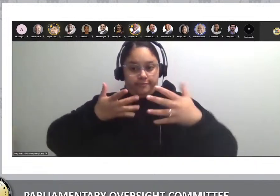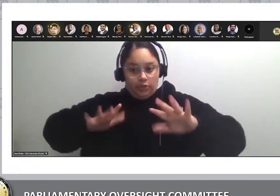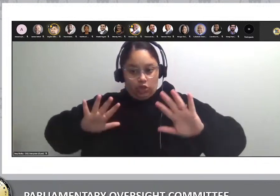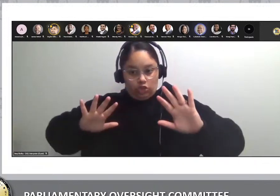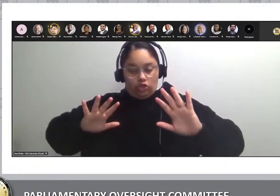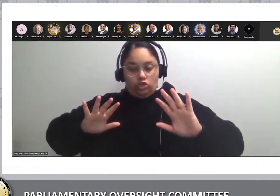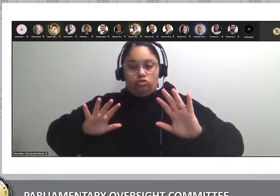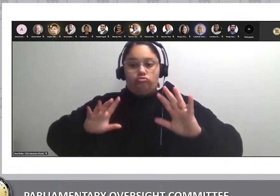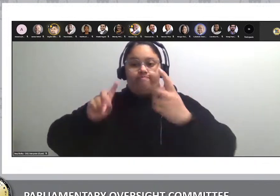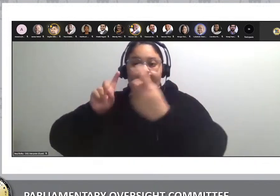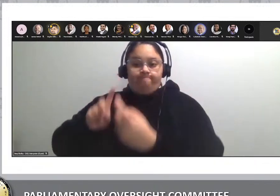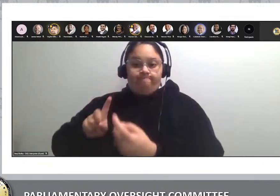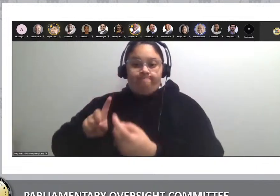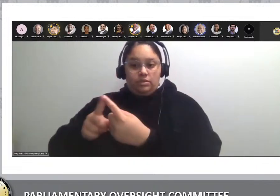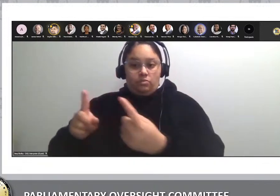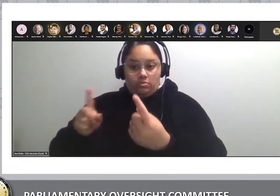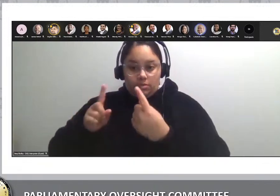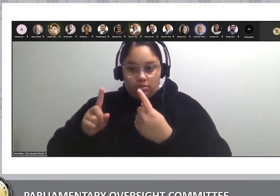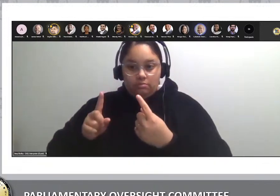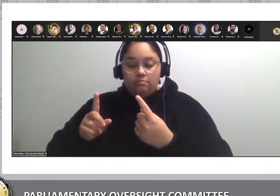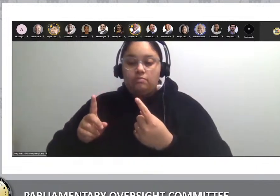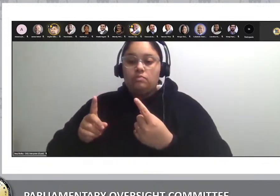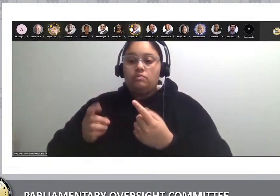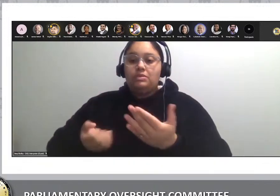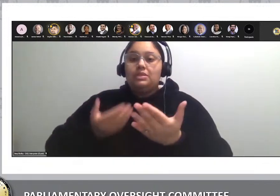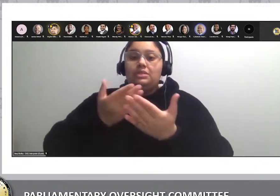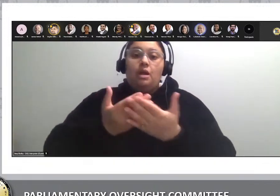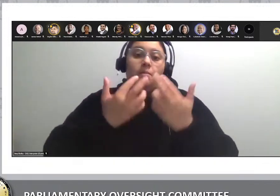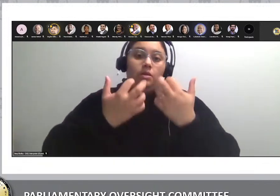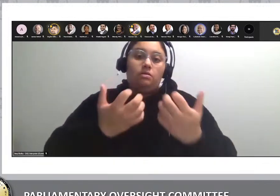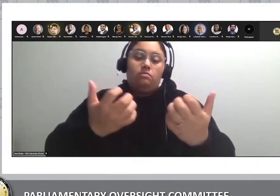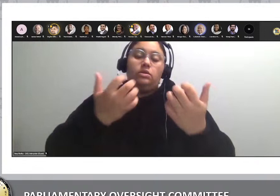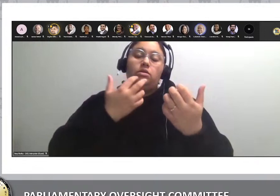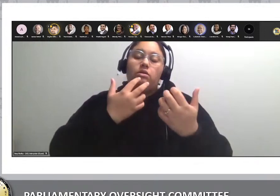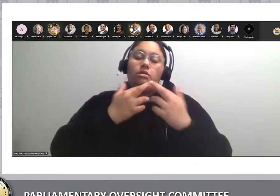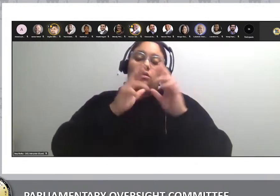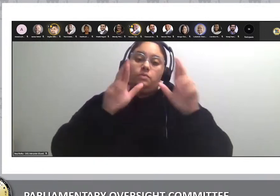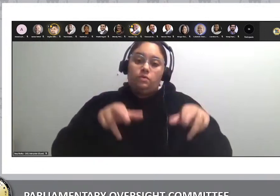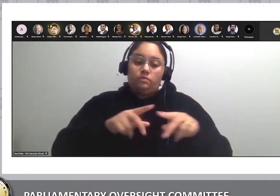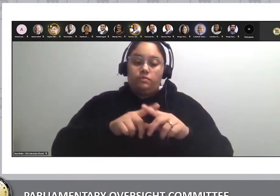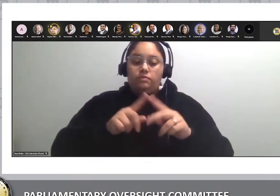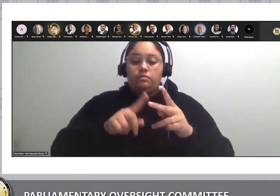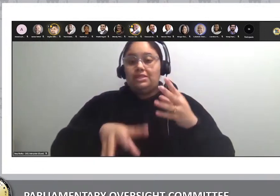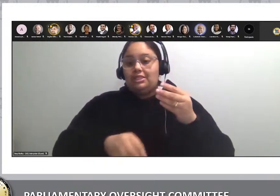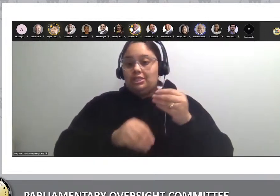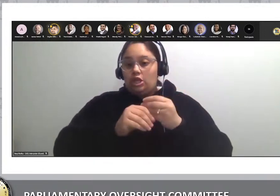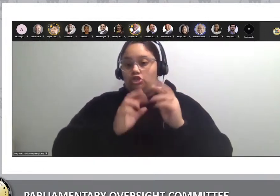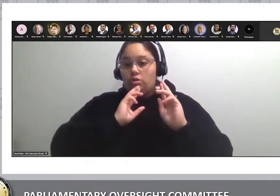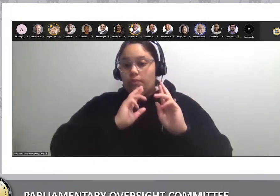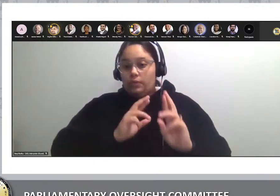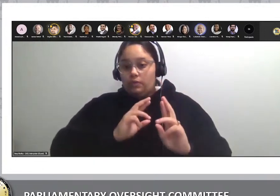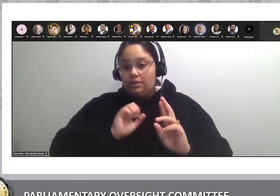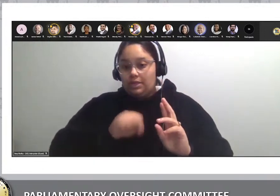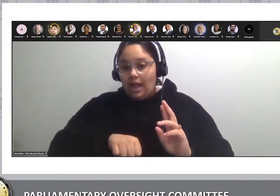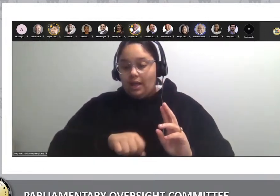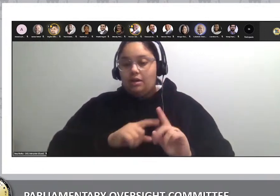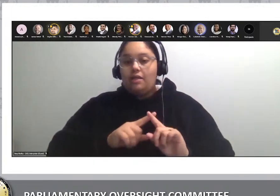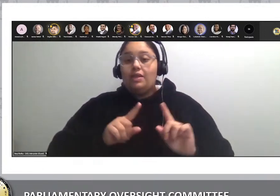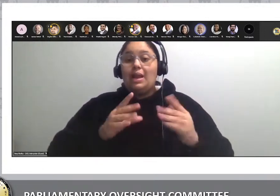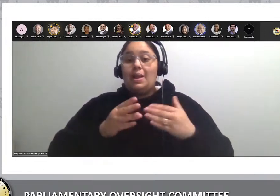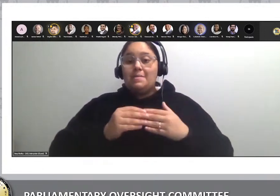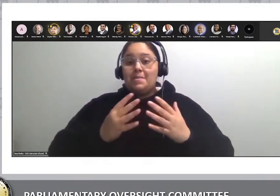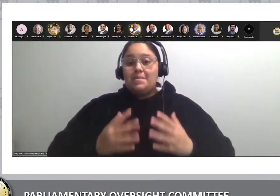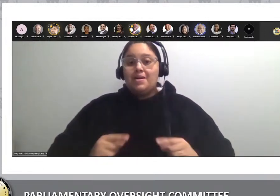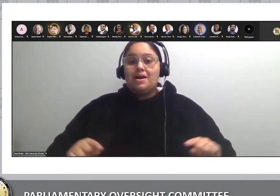has met with the department, it has tabled the report, its report, it can attach the report if it is required, then the